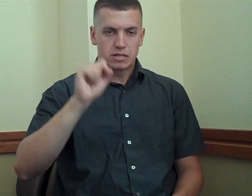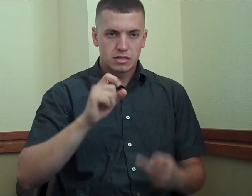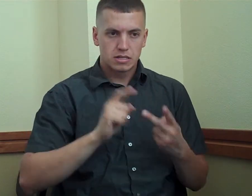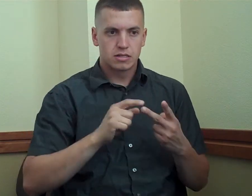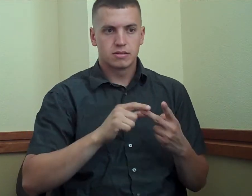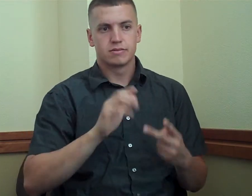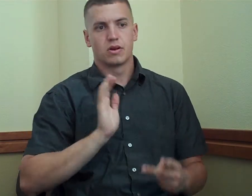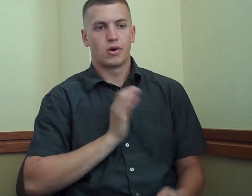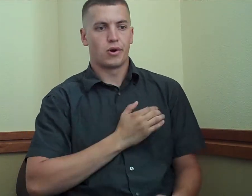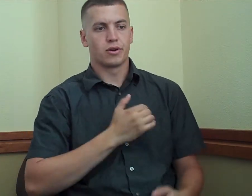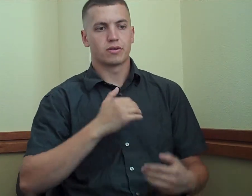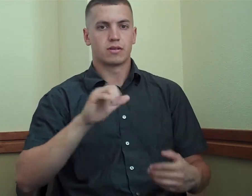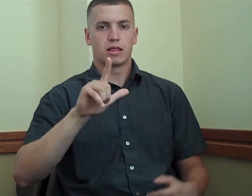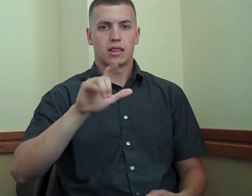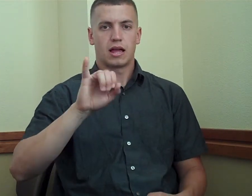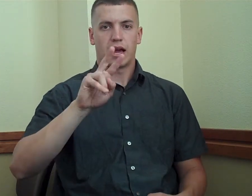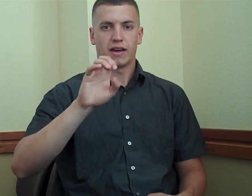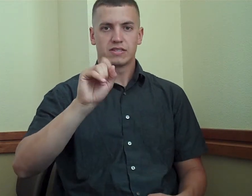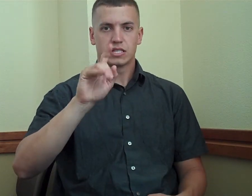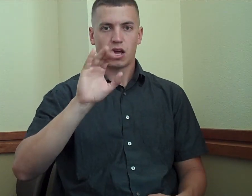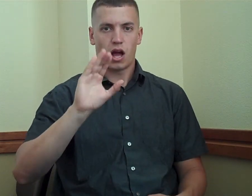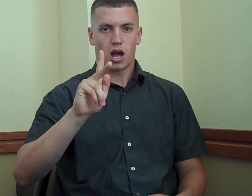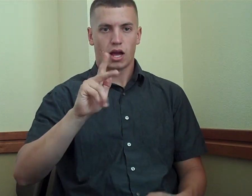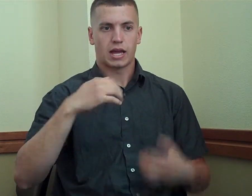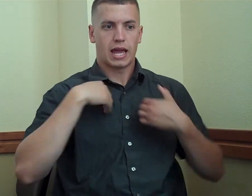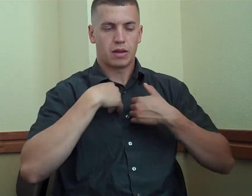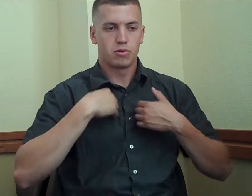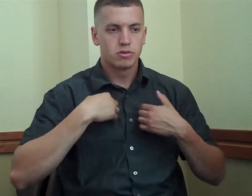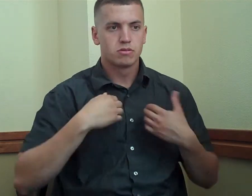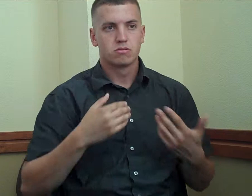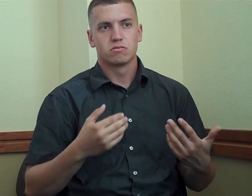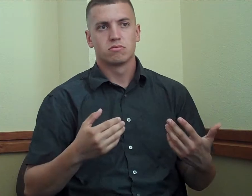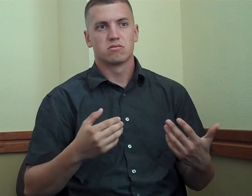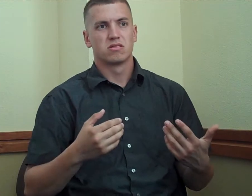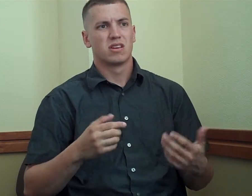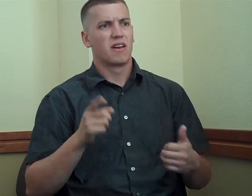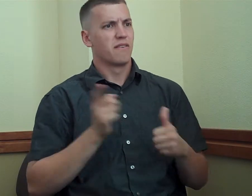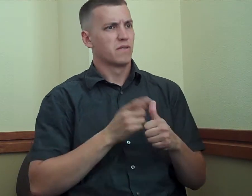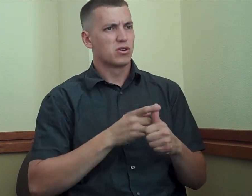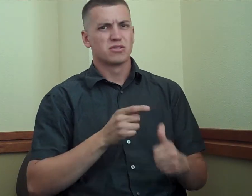the first step would actually be to know that they're there. Thank you very much.